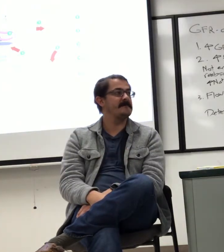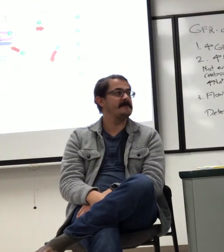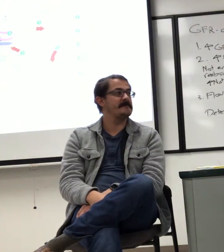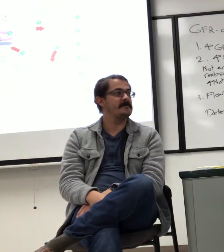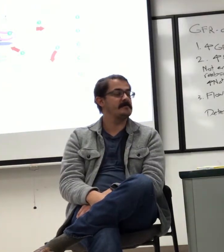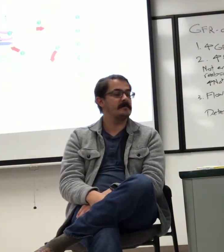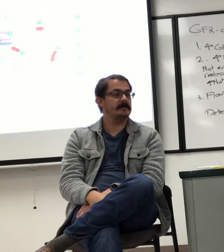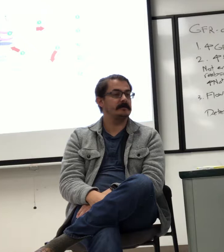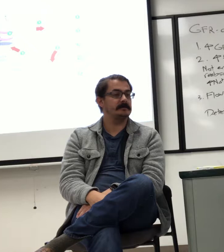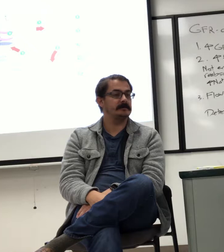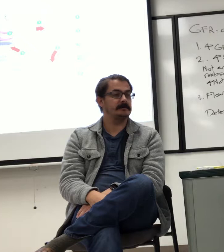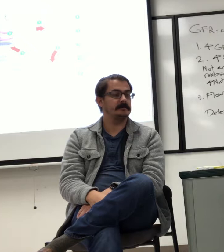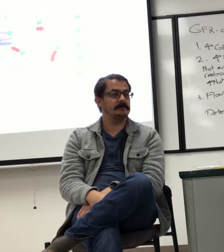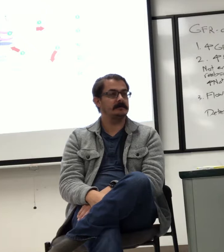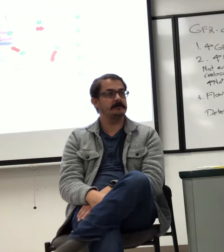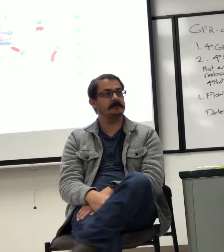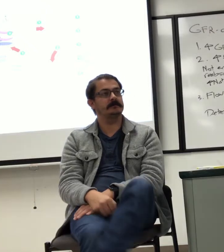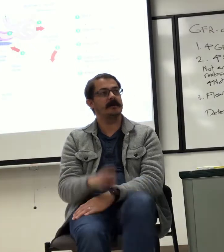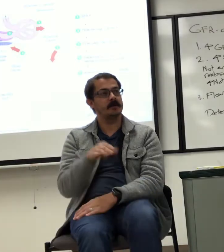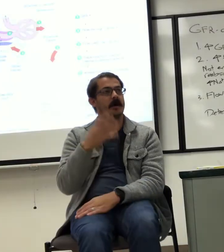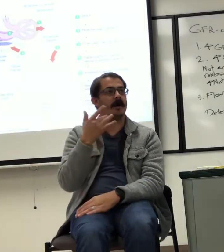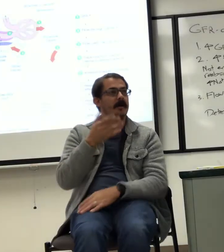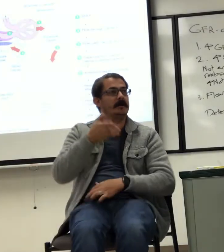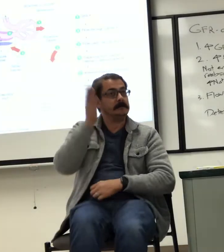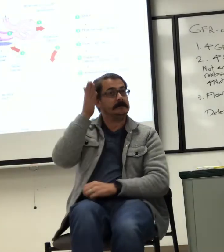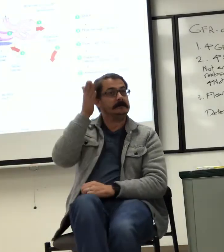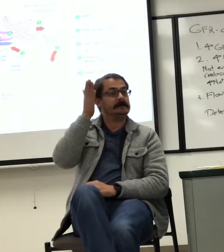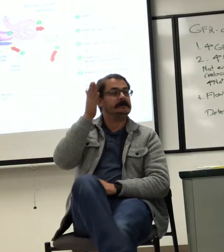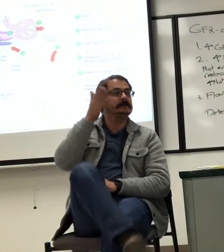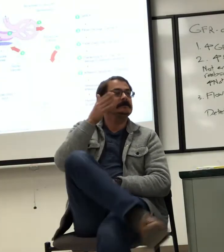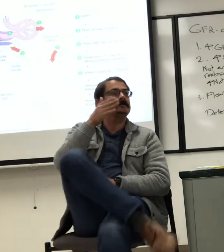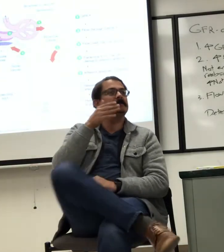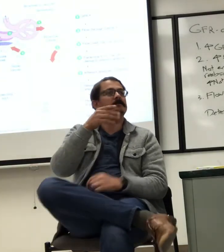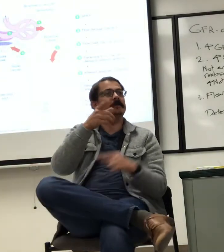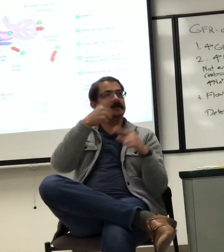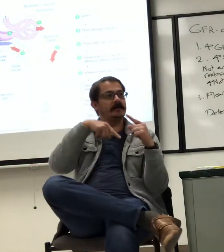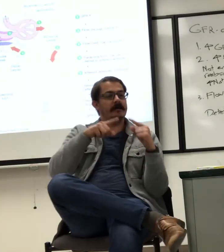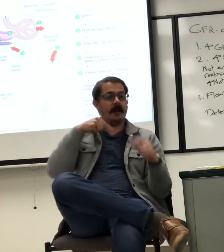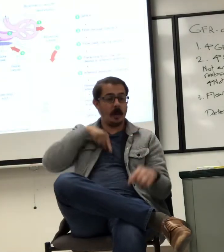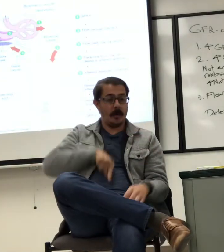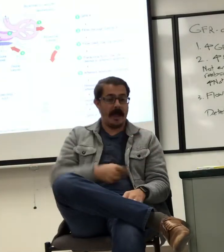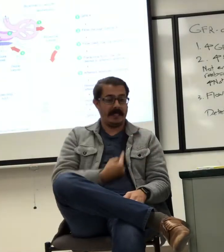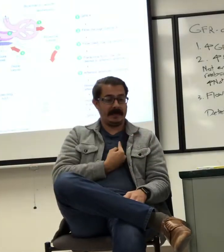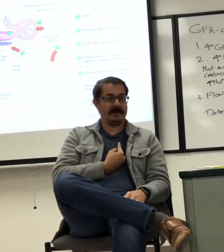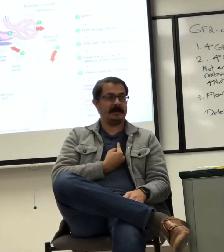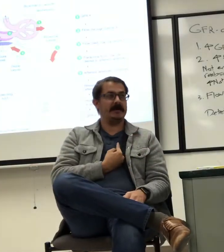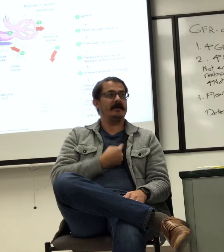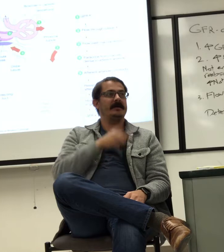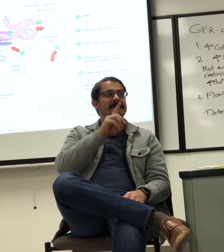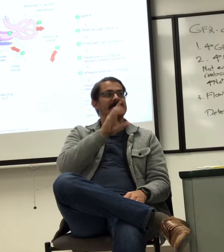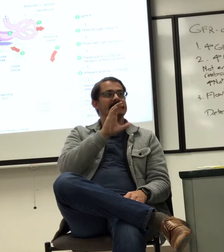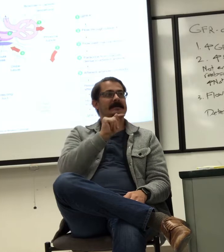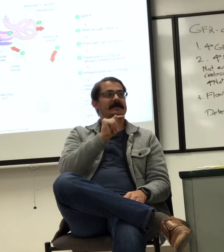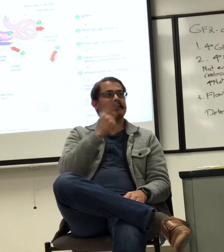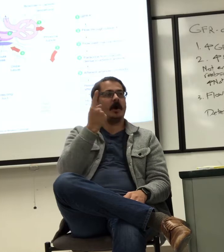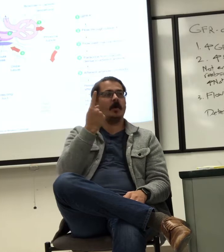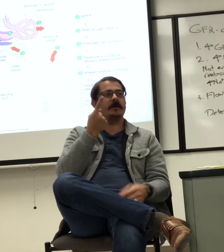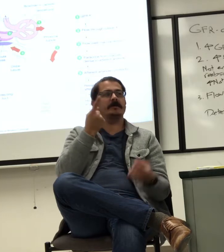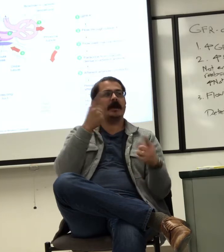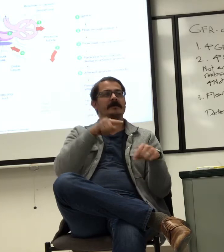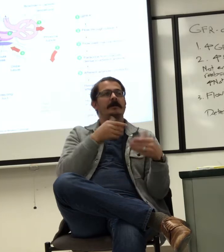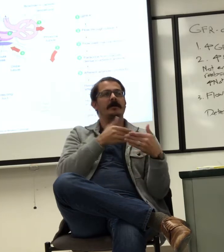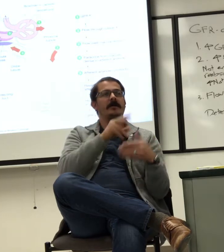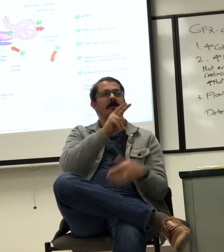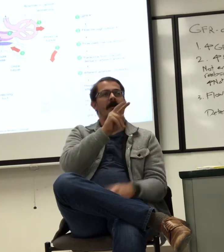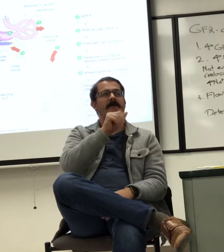So that's why I kept on harping in lecture, the lupin family, it turns back on itself, and the DCT, it always ends up by the vascular